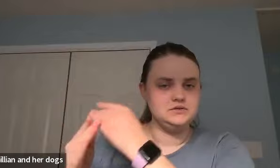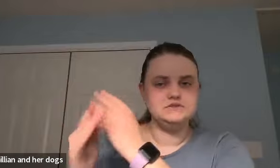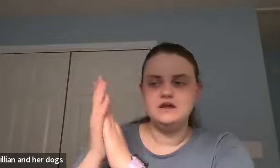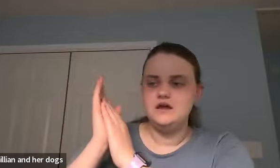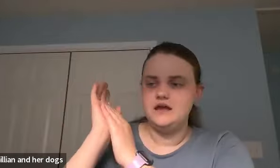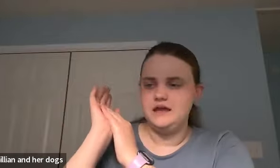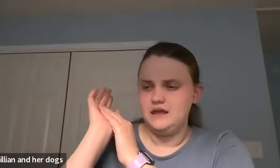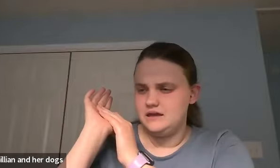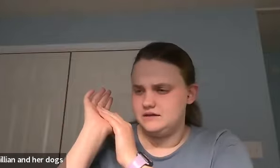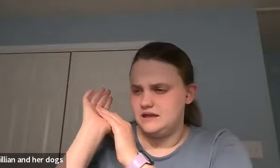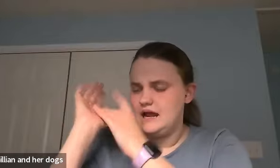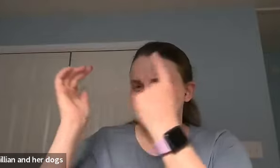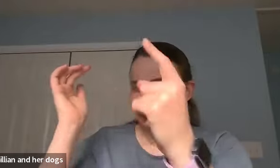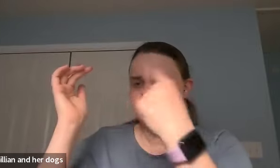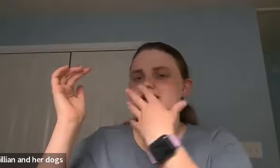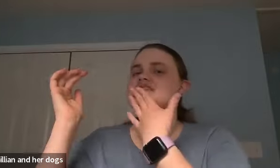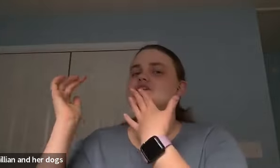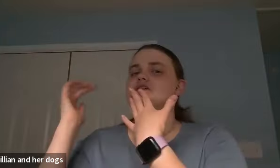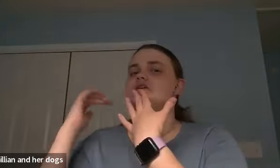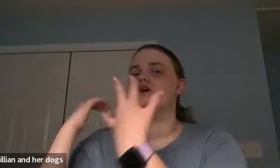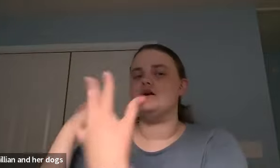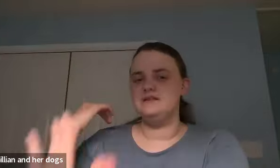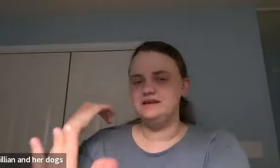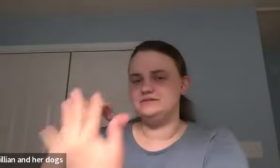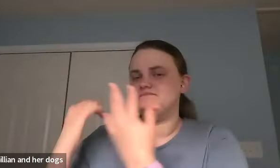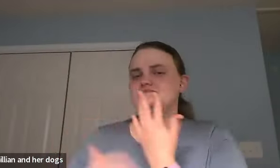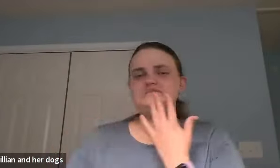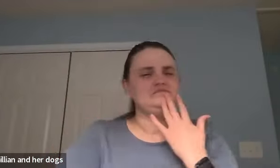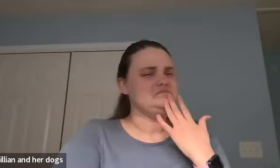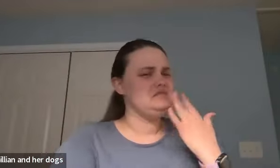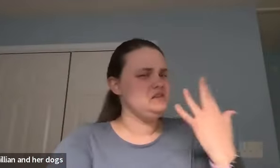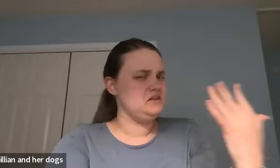used. And it has garlic.